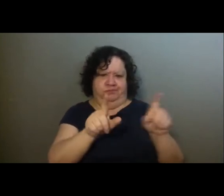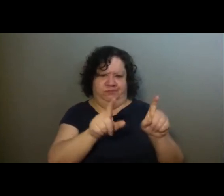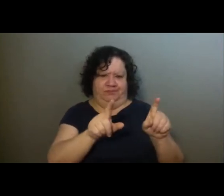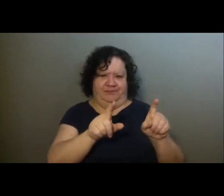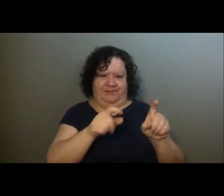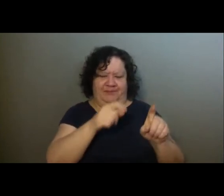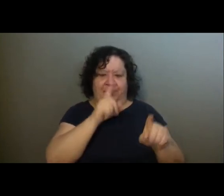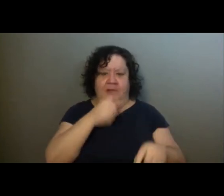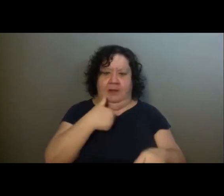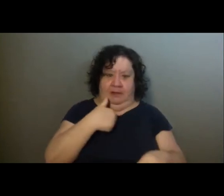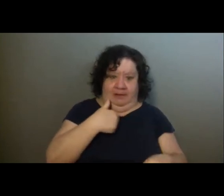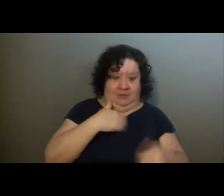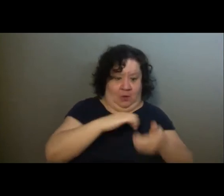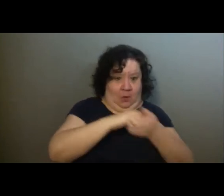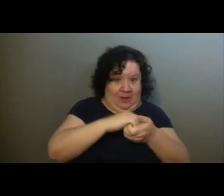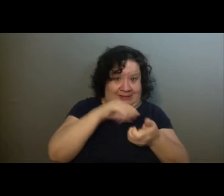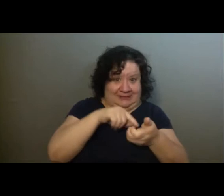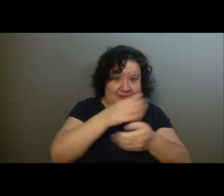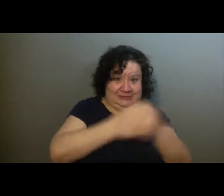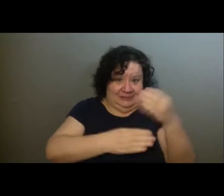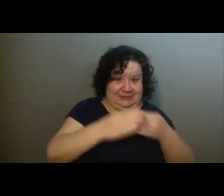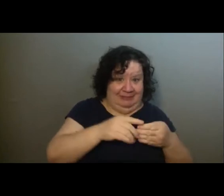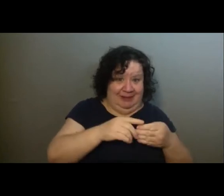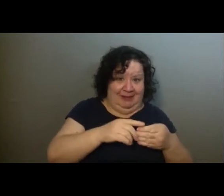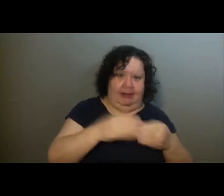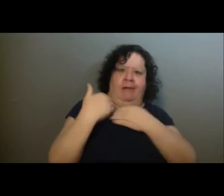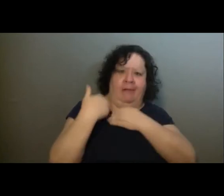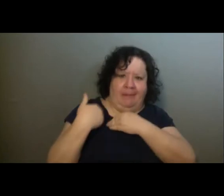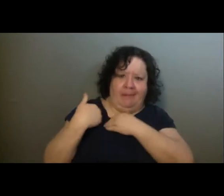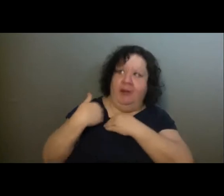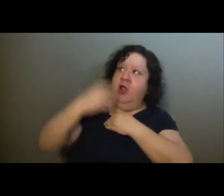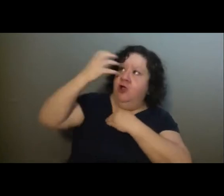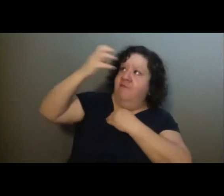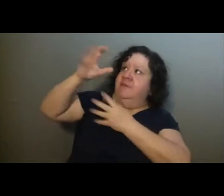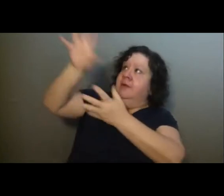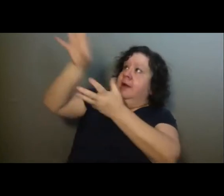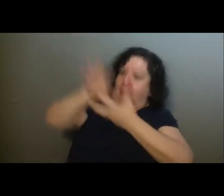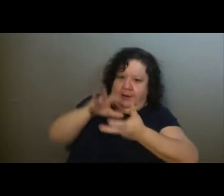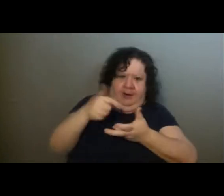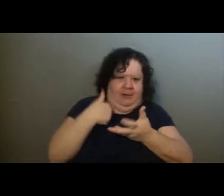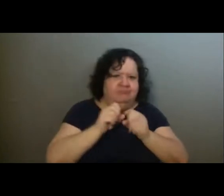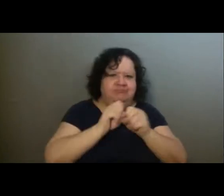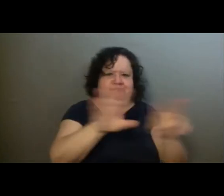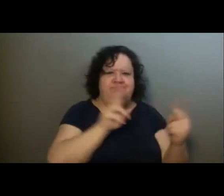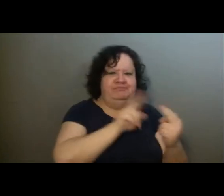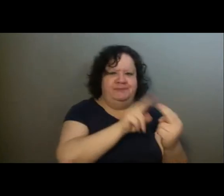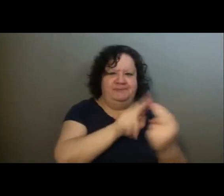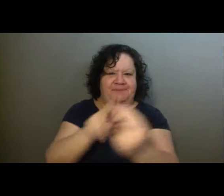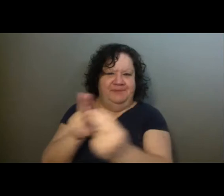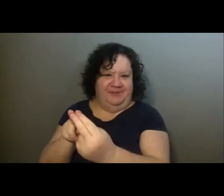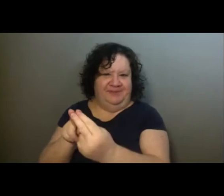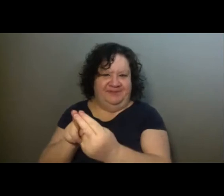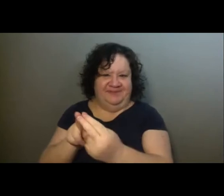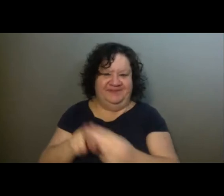the current systems is that they're often text blasts. Everybody receives the same message. But then for